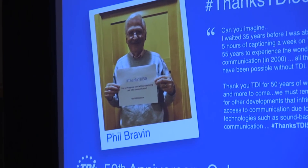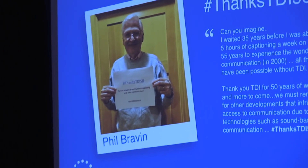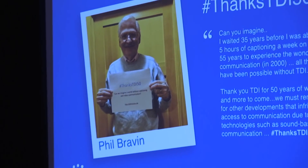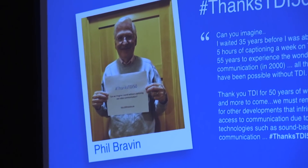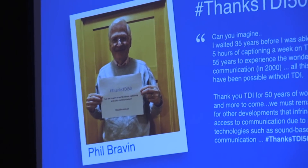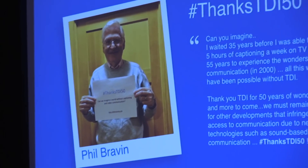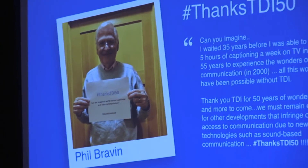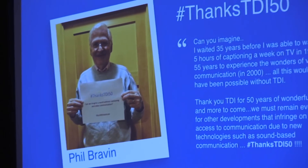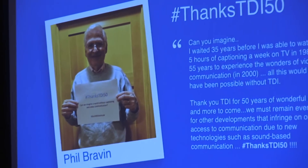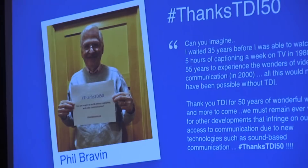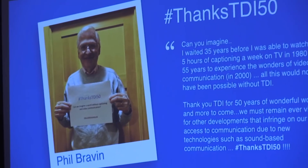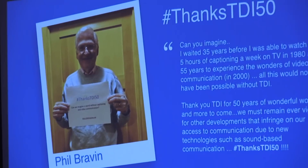Some of the